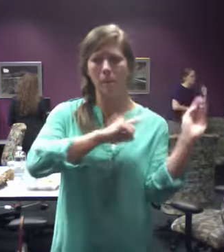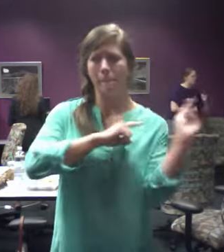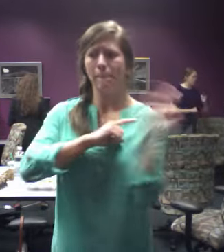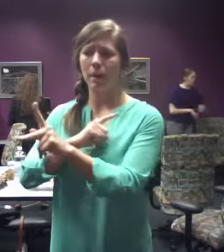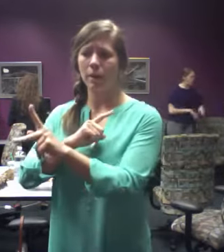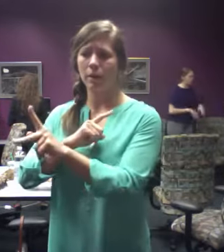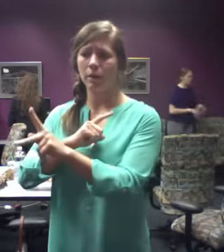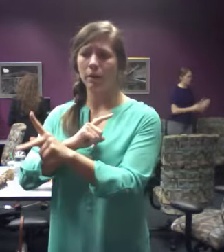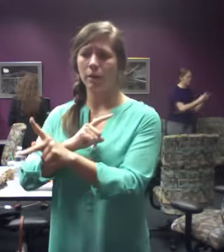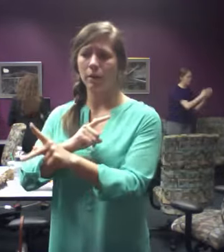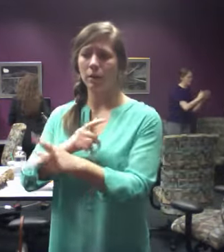for the cannons.